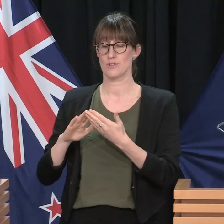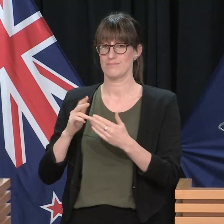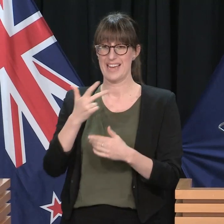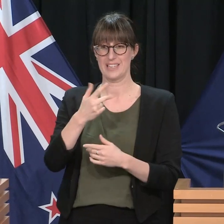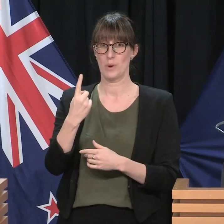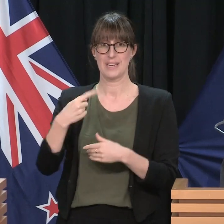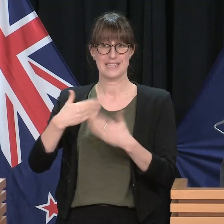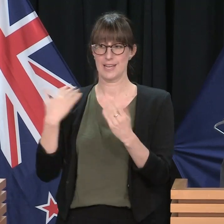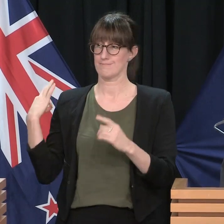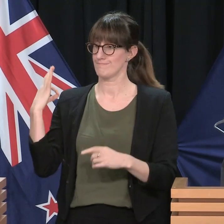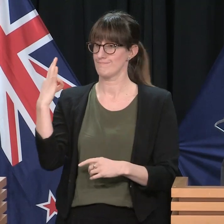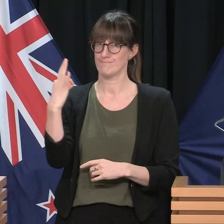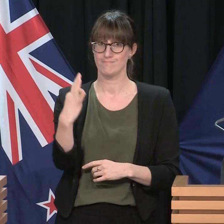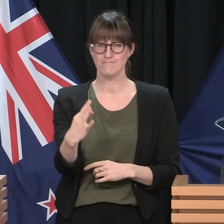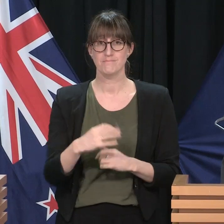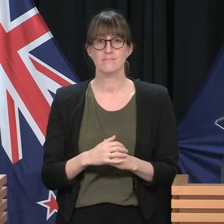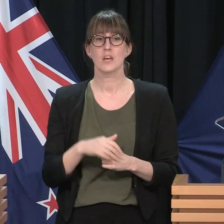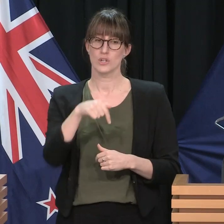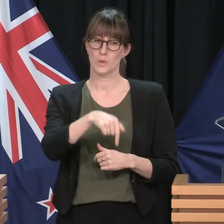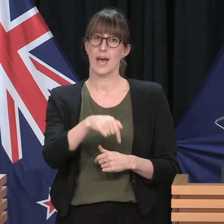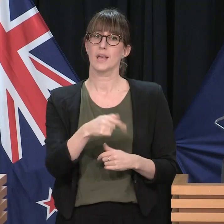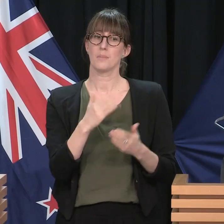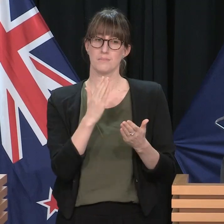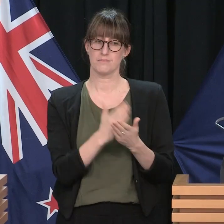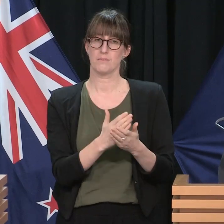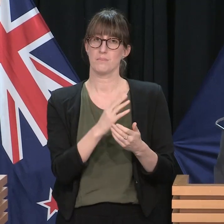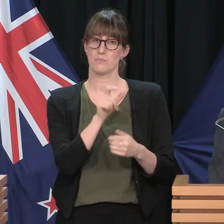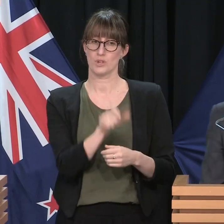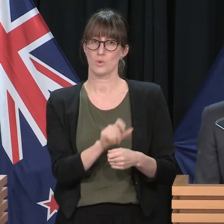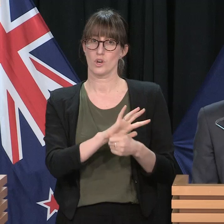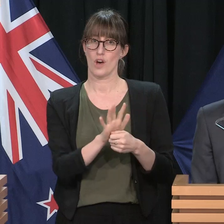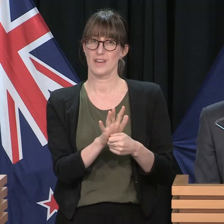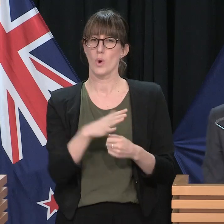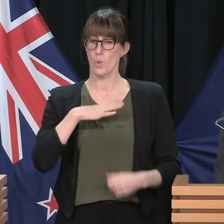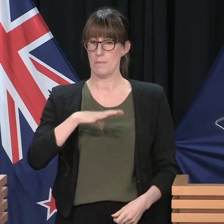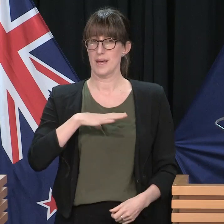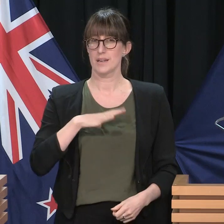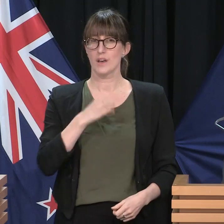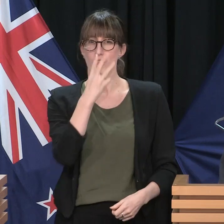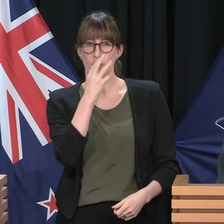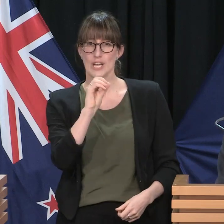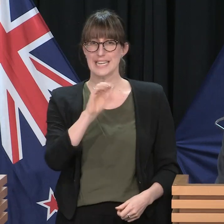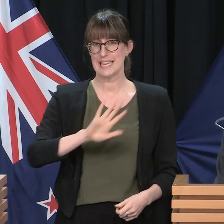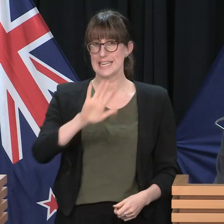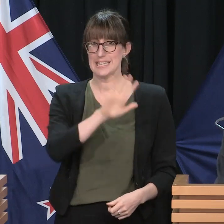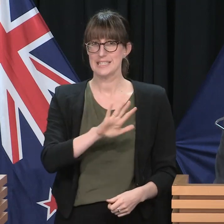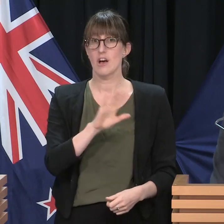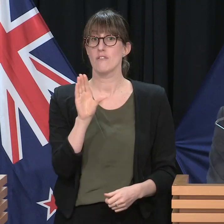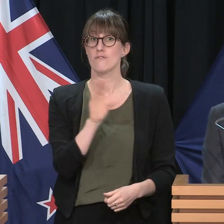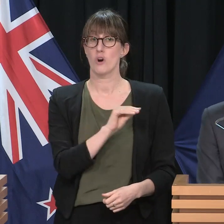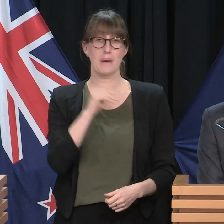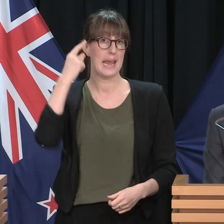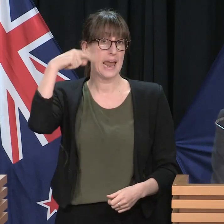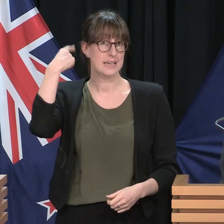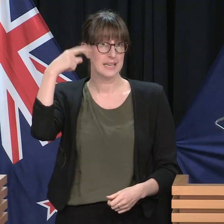in her 30s who arrived in the country last Thursday from London via Doha and Sydney. She was staying